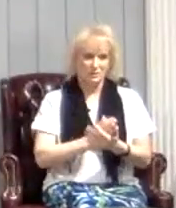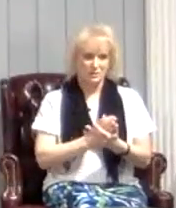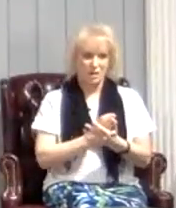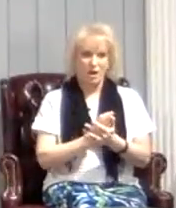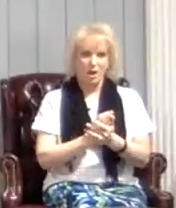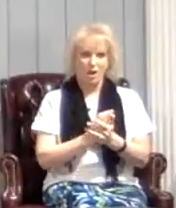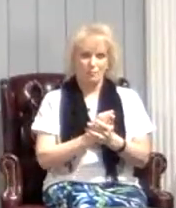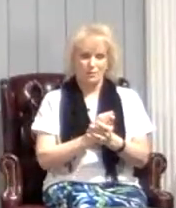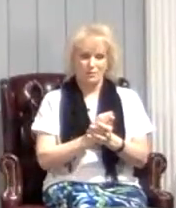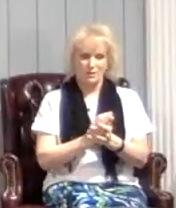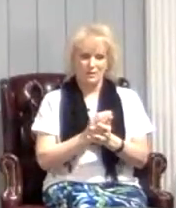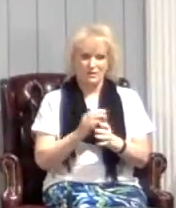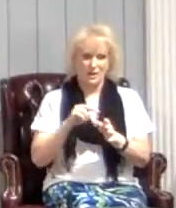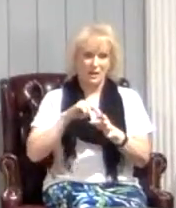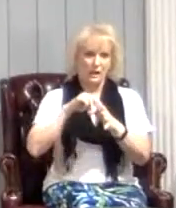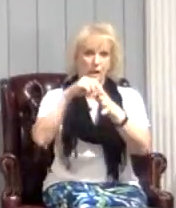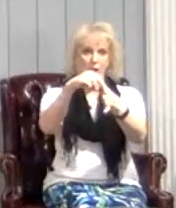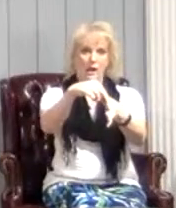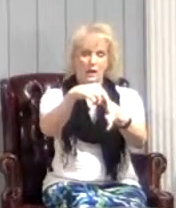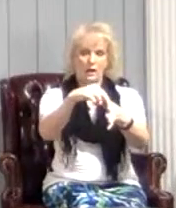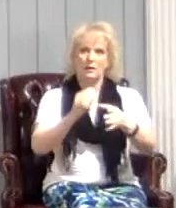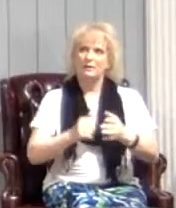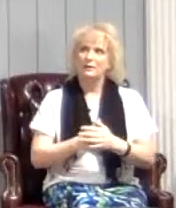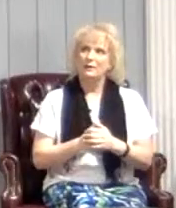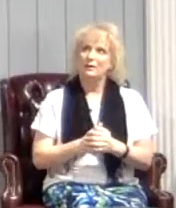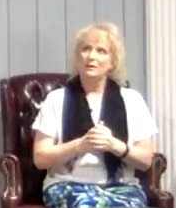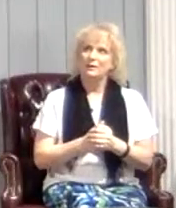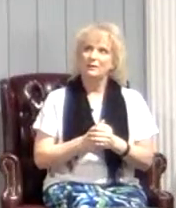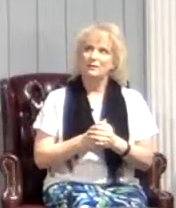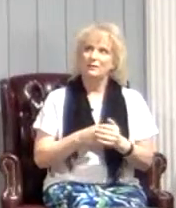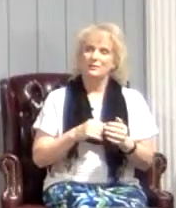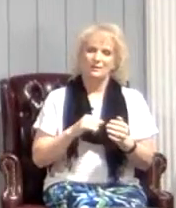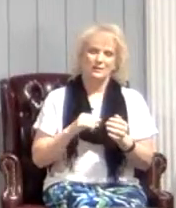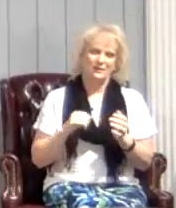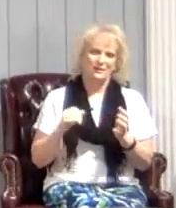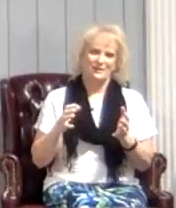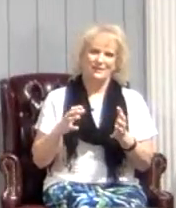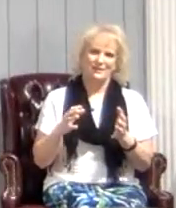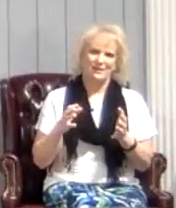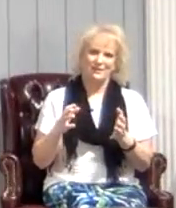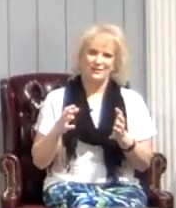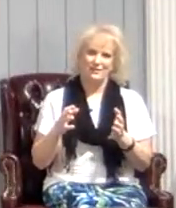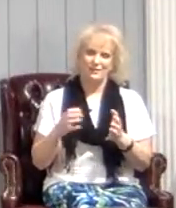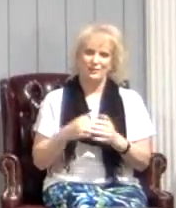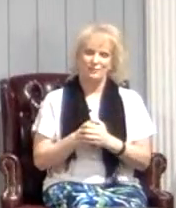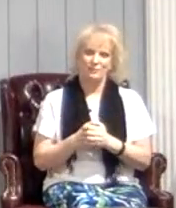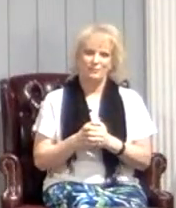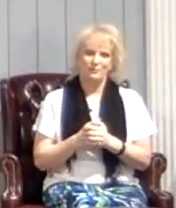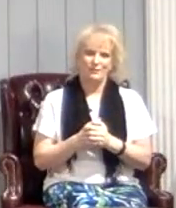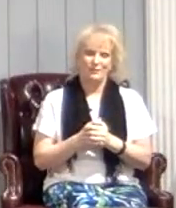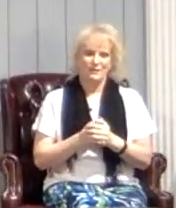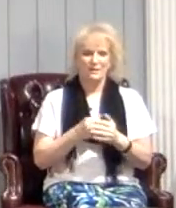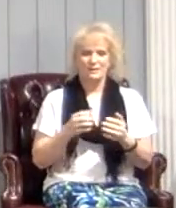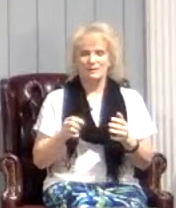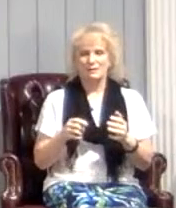have nightmares about that. You know, oh, no, why did you do that? You had it so good.